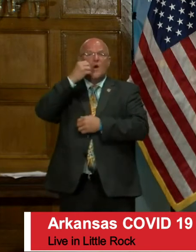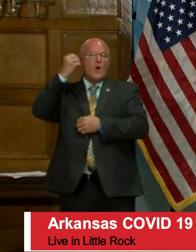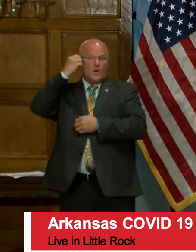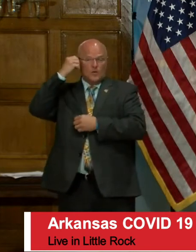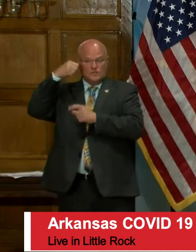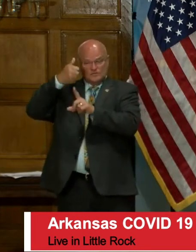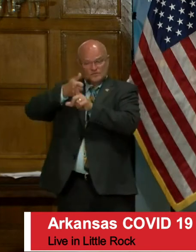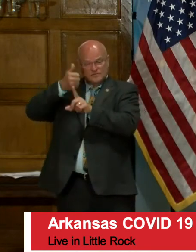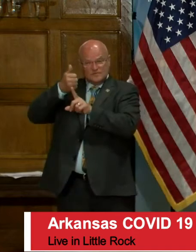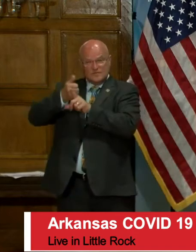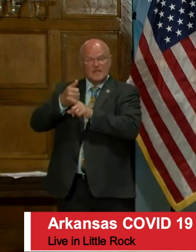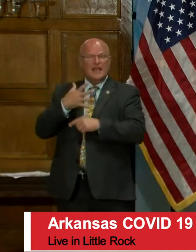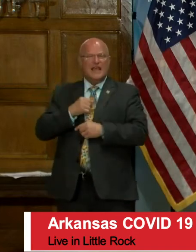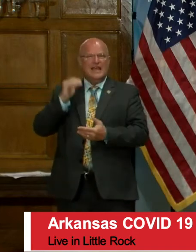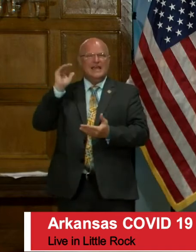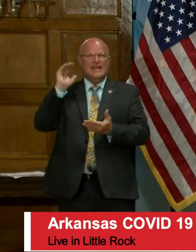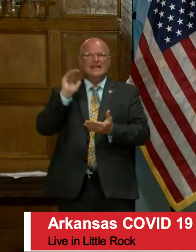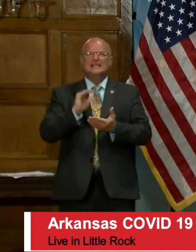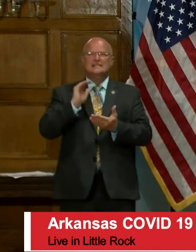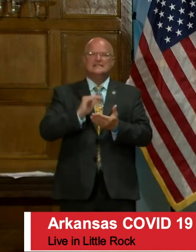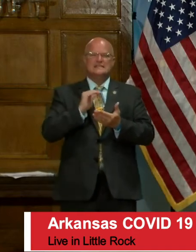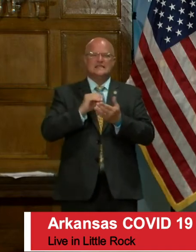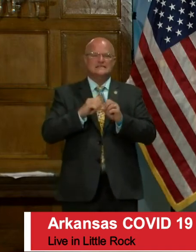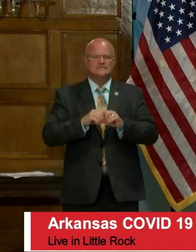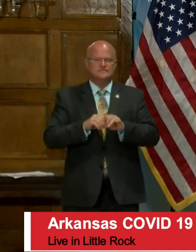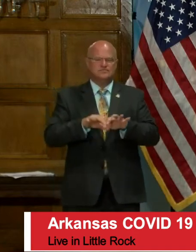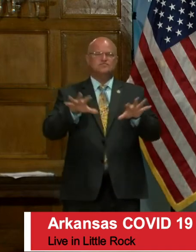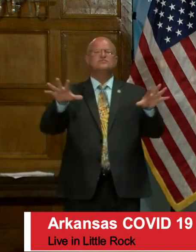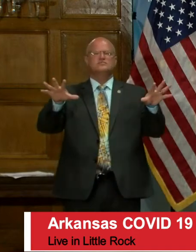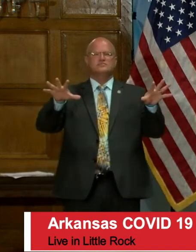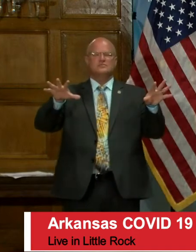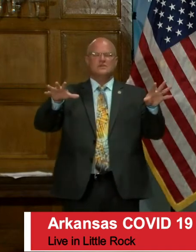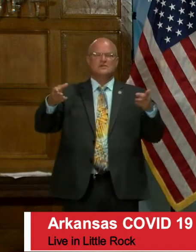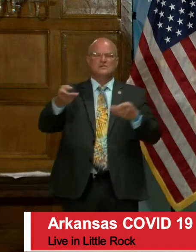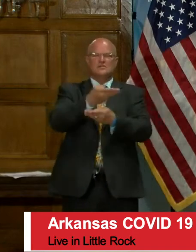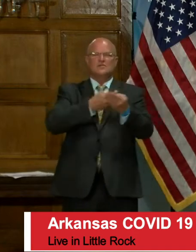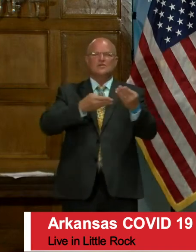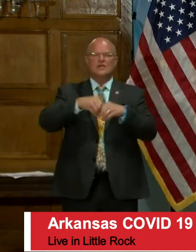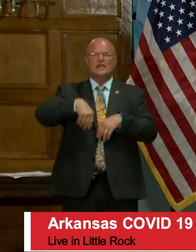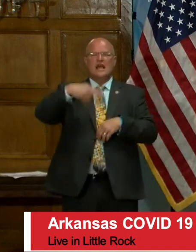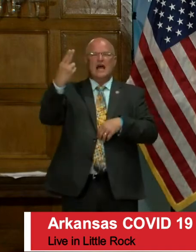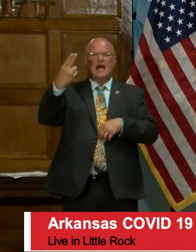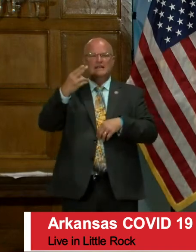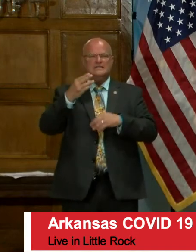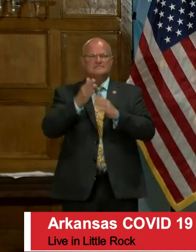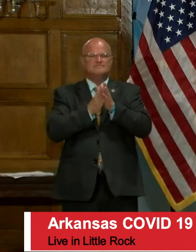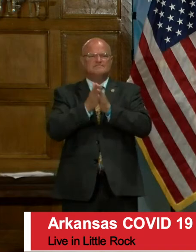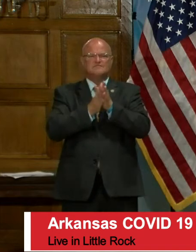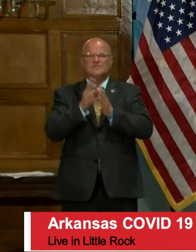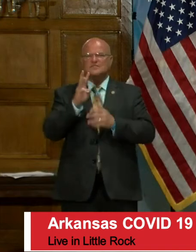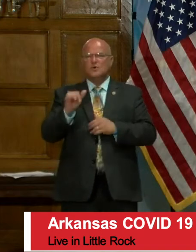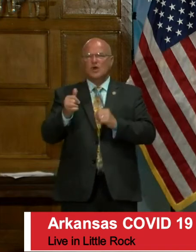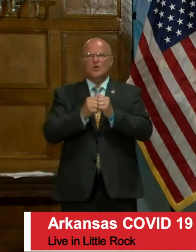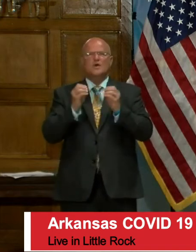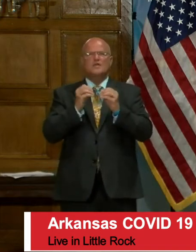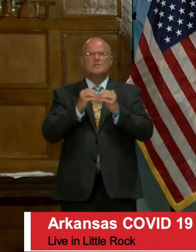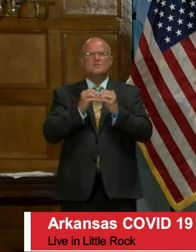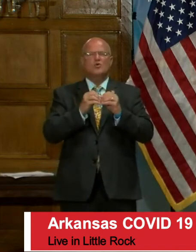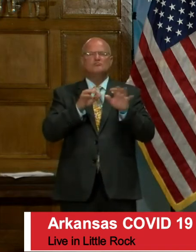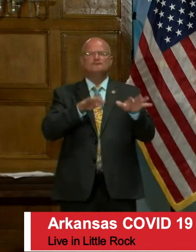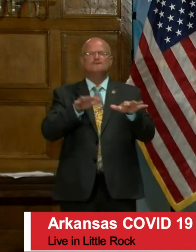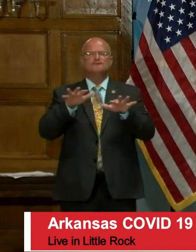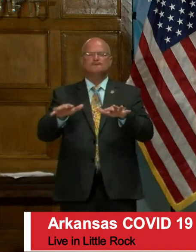homes, and is less apt to transmit in a highly efficient way with more